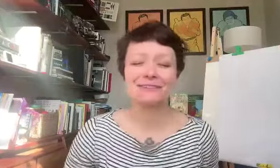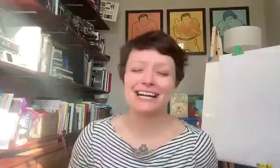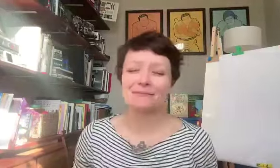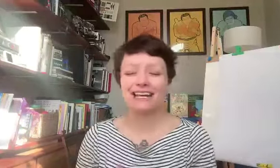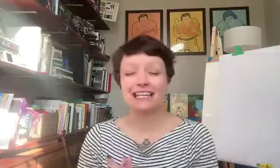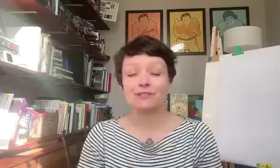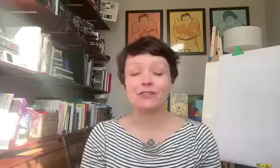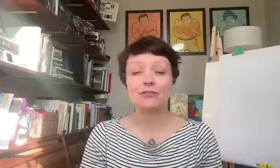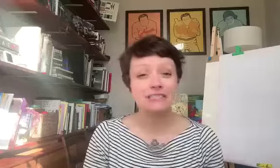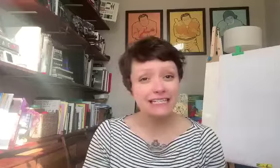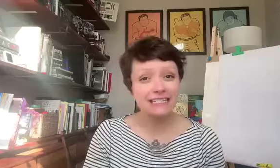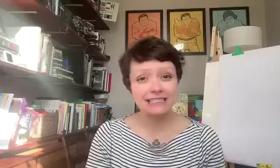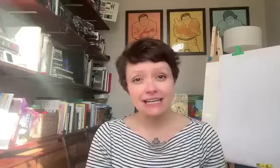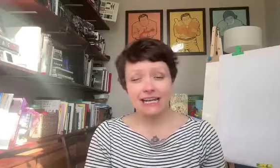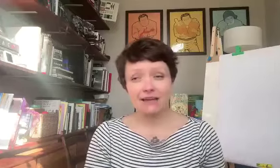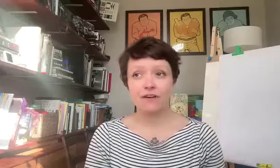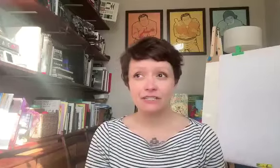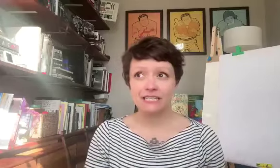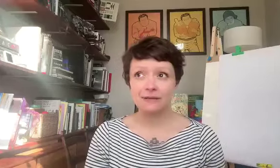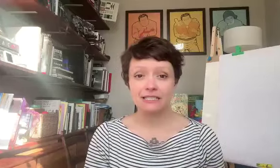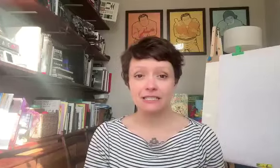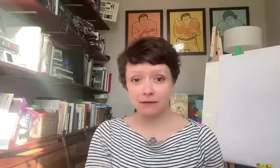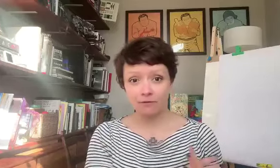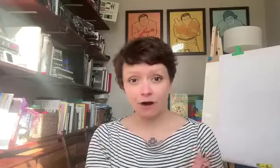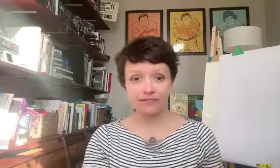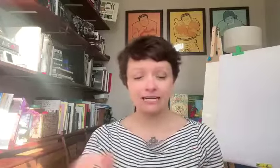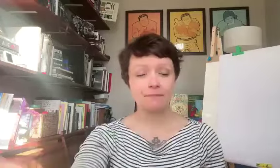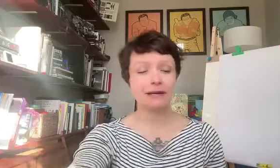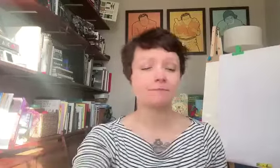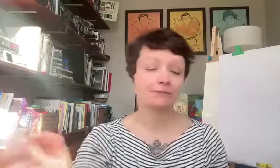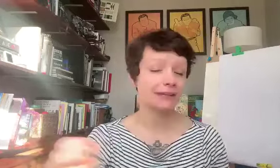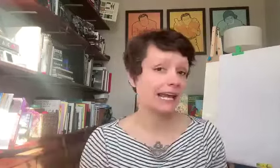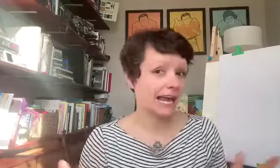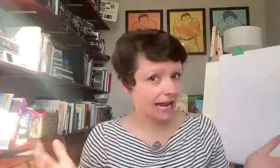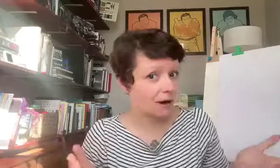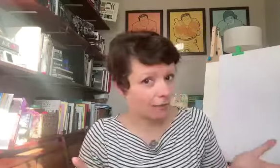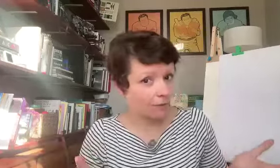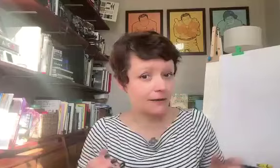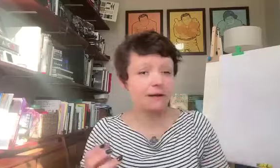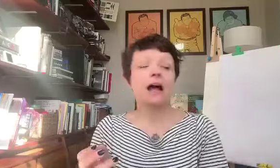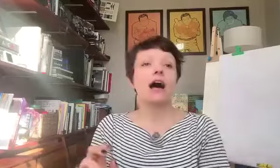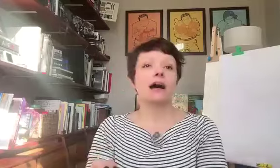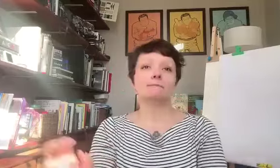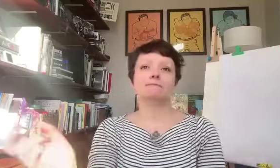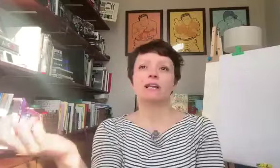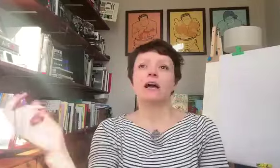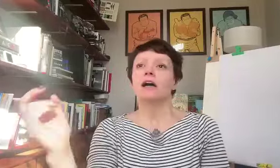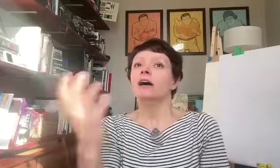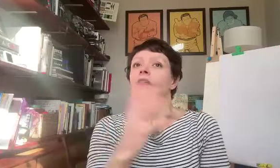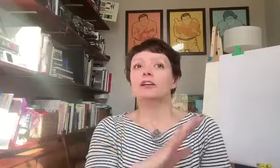I am a sign language enthusiast. If you've ever seen me speak before on this topic, aka part one, you